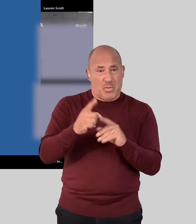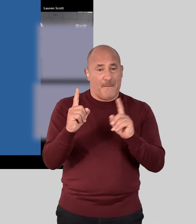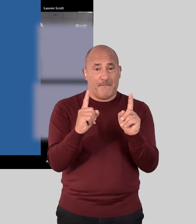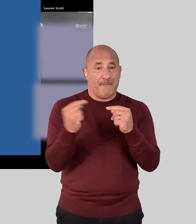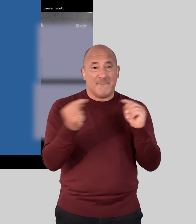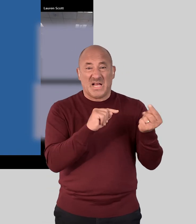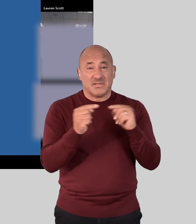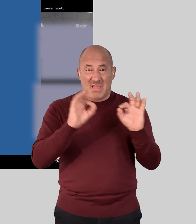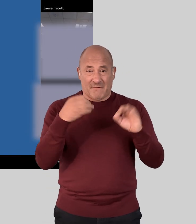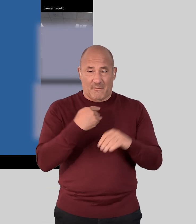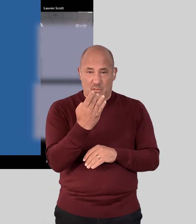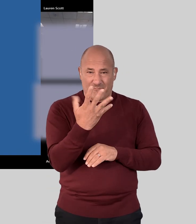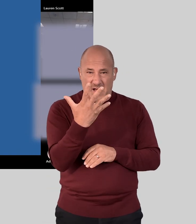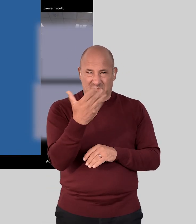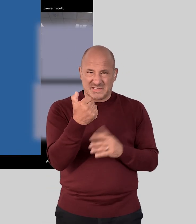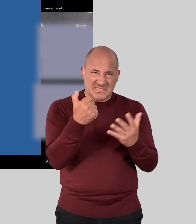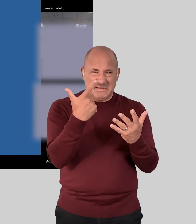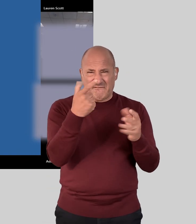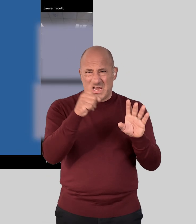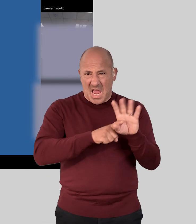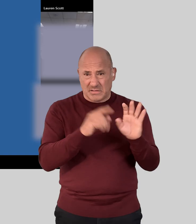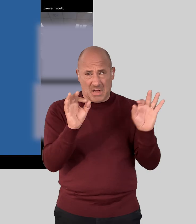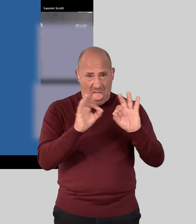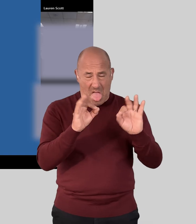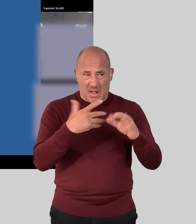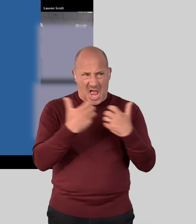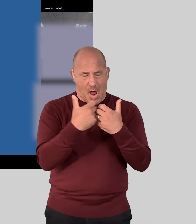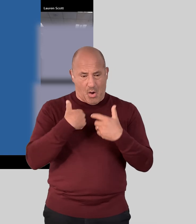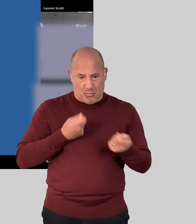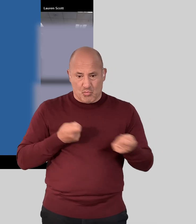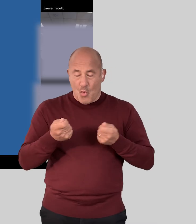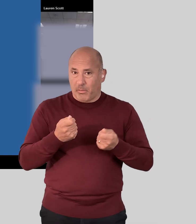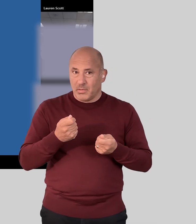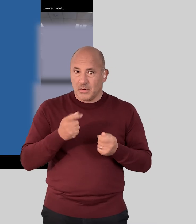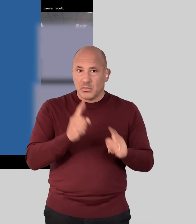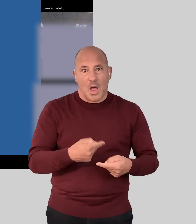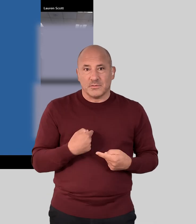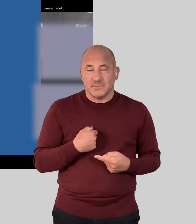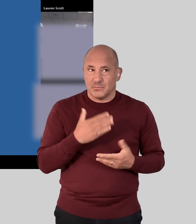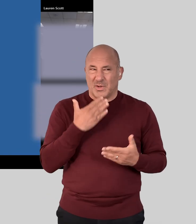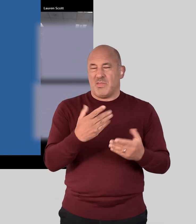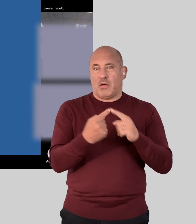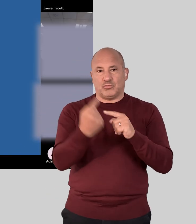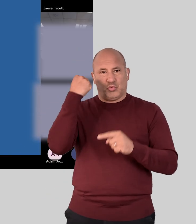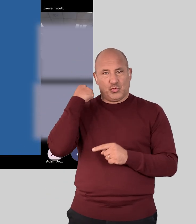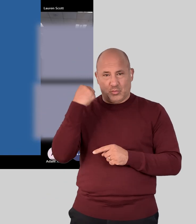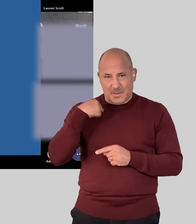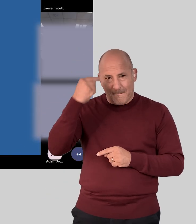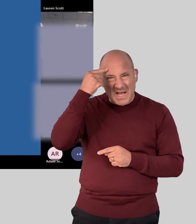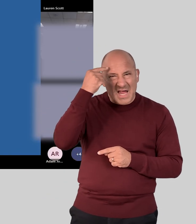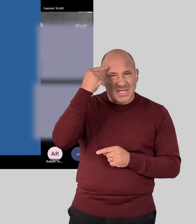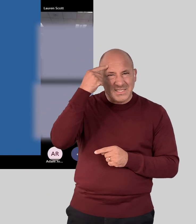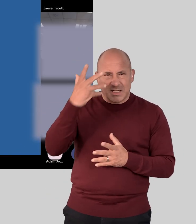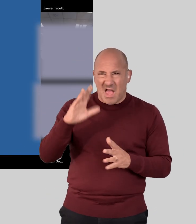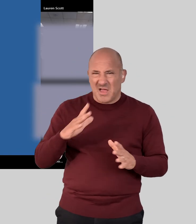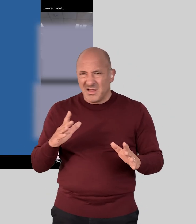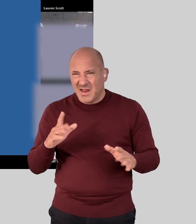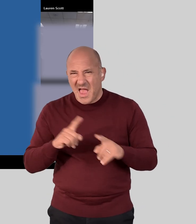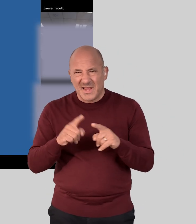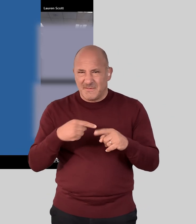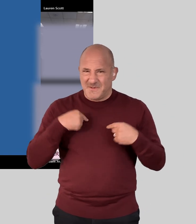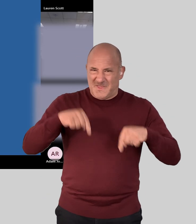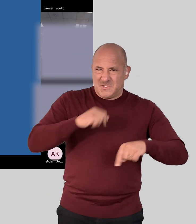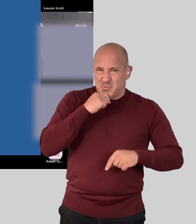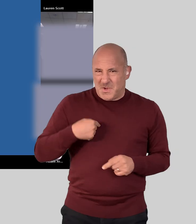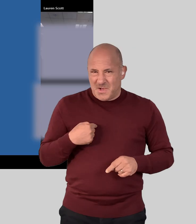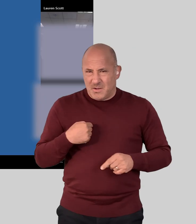fully existing in the battle scene for 4, 5, 6, 7 years prior. It's that mentality of like, I'm gonna beat this thing, because